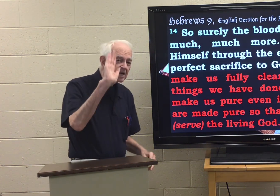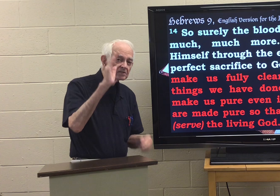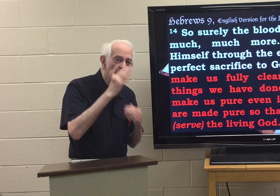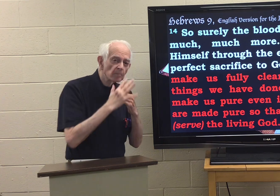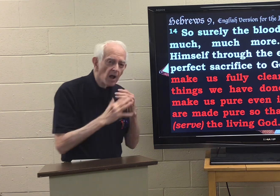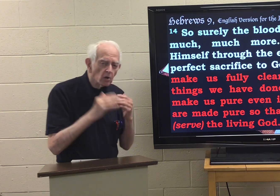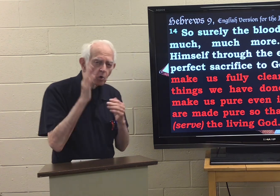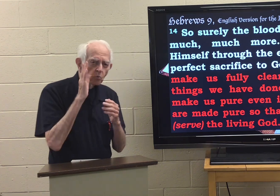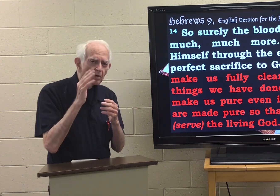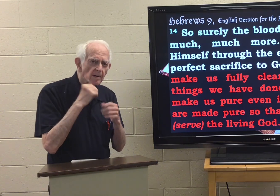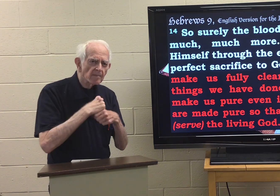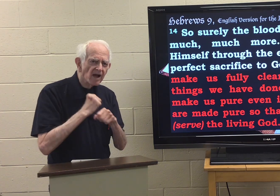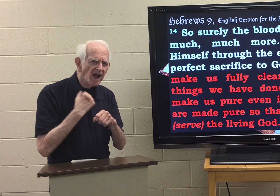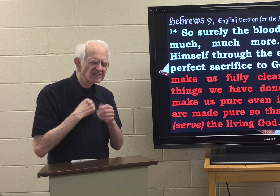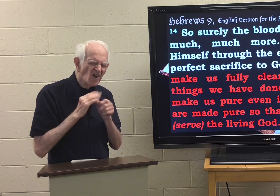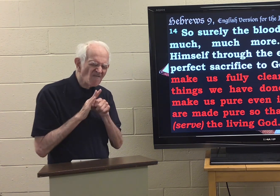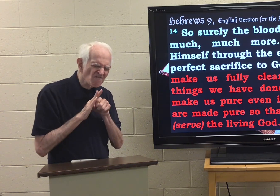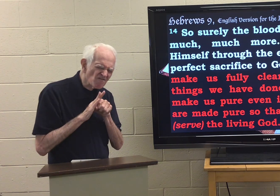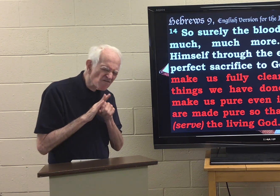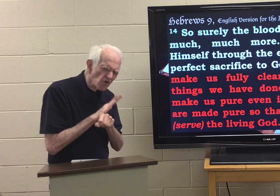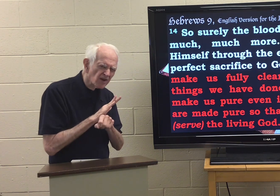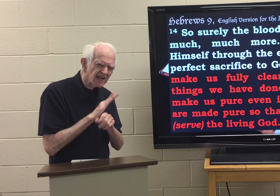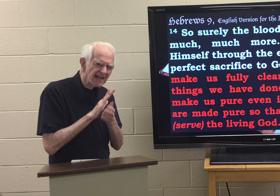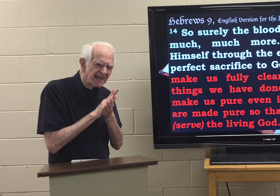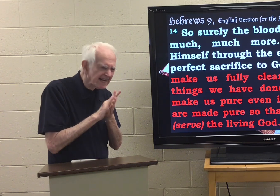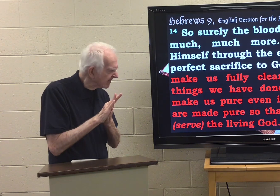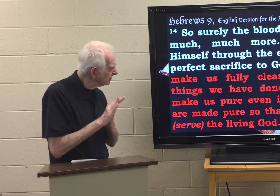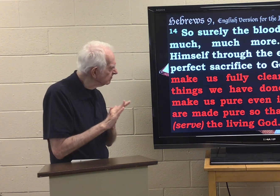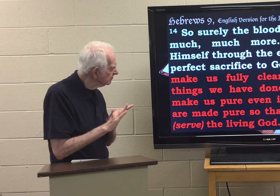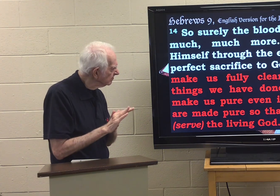His blood will make us fully clean.